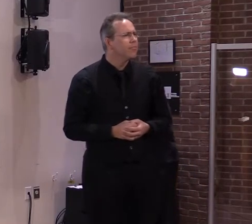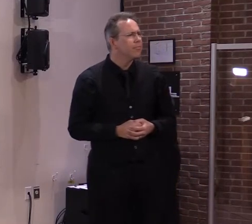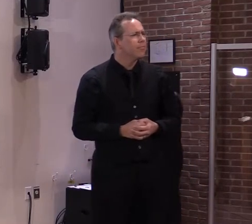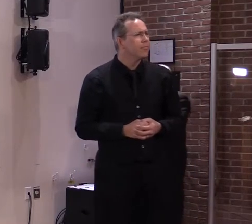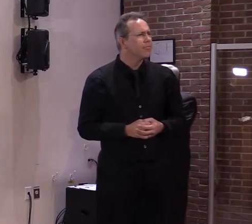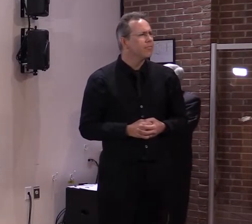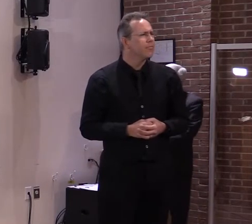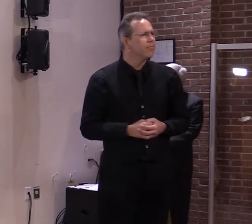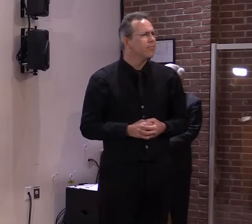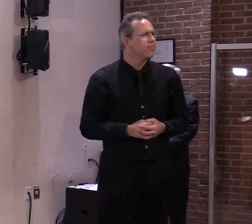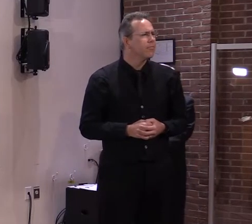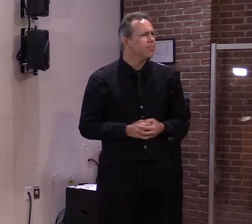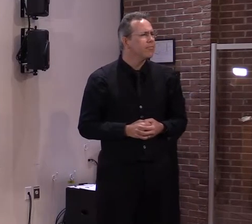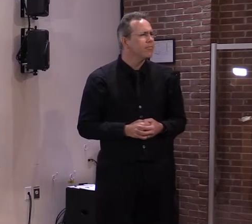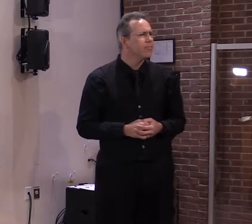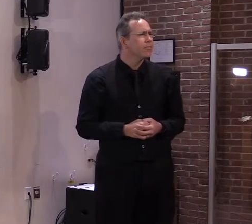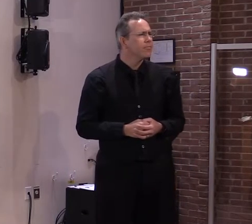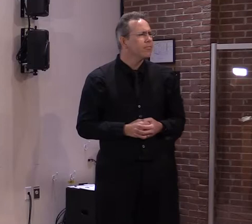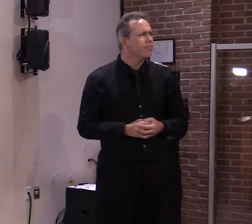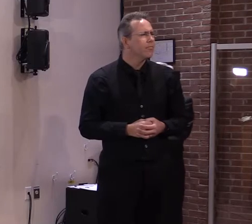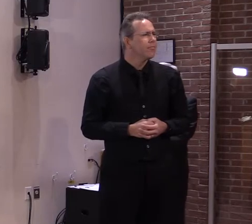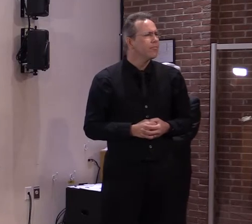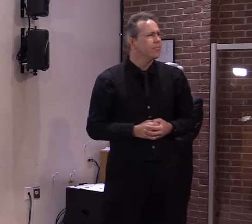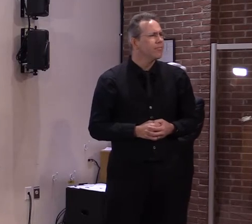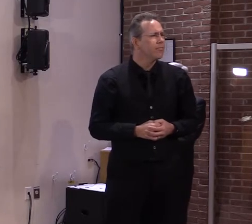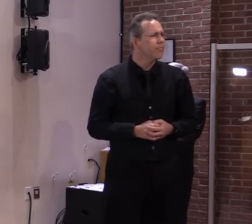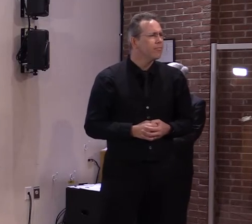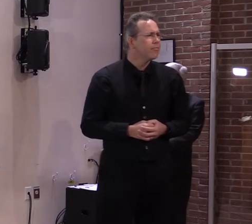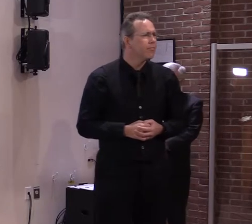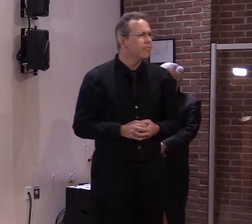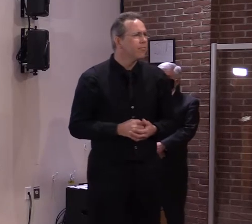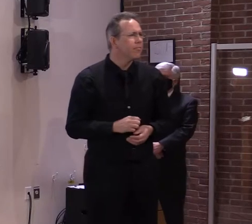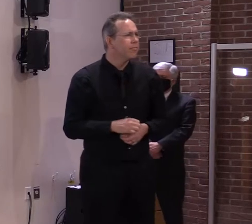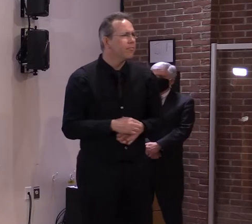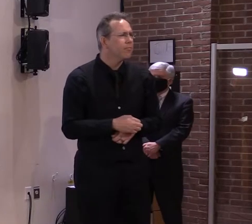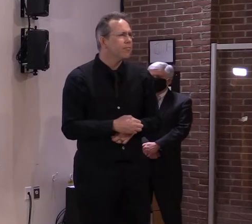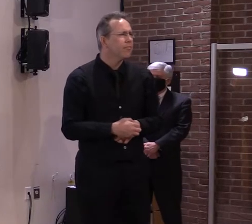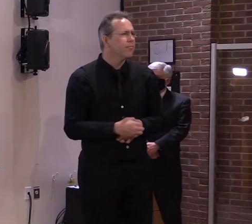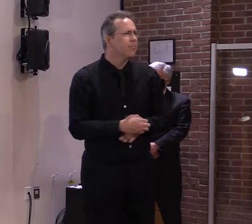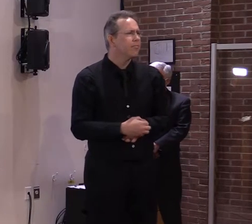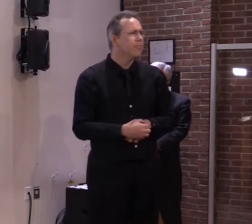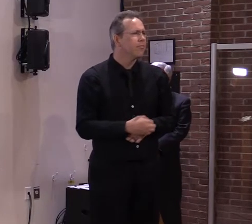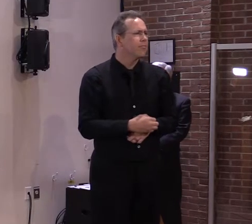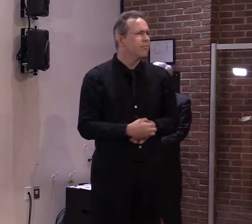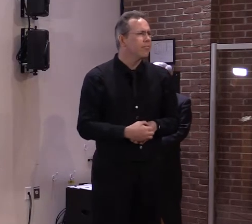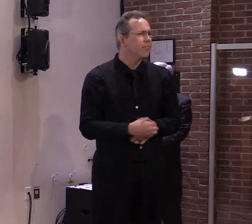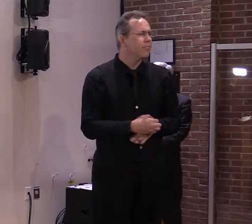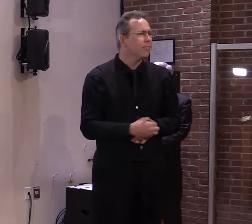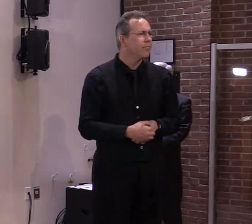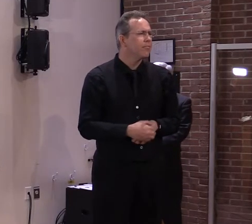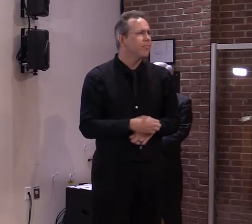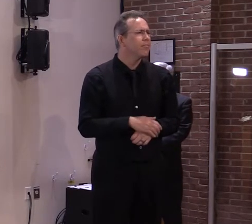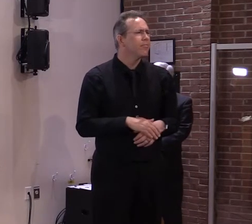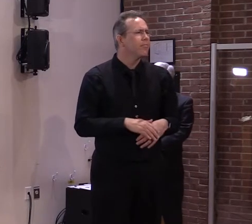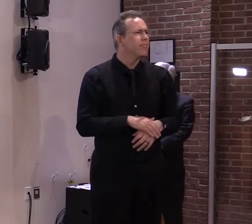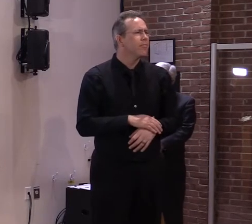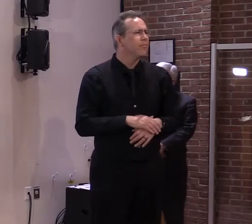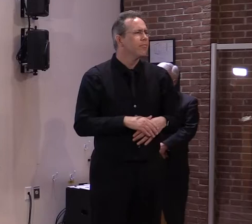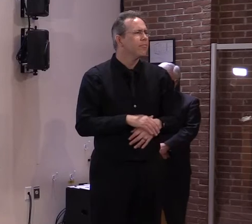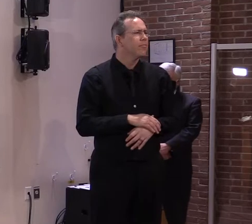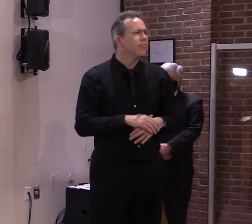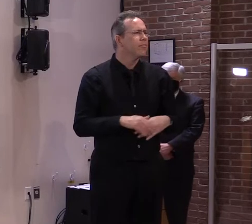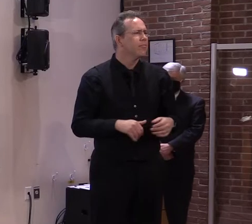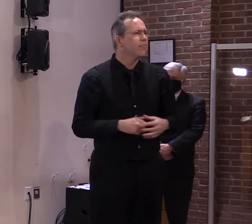less likely to want the vaccine or to feel urgency about getting the vaccine. Is there anything that you're planning to do to kind of target that age